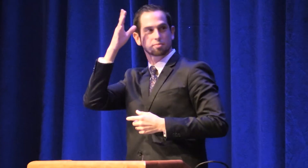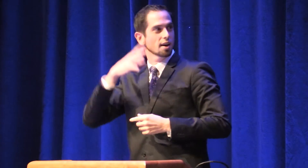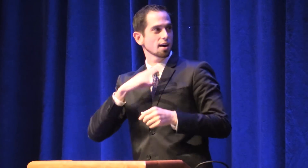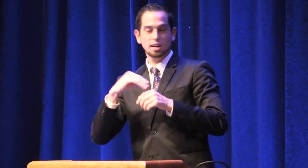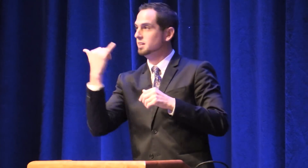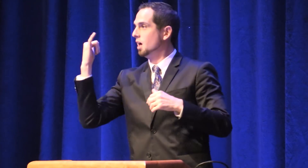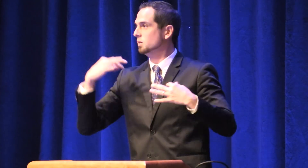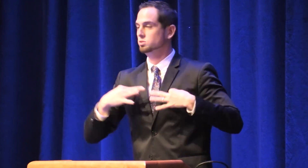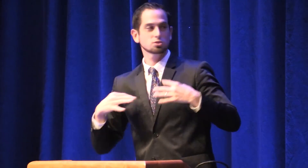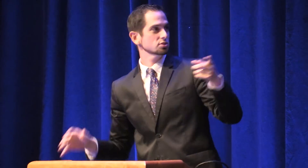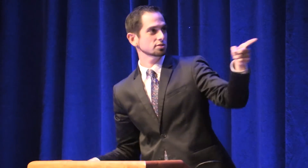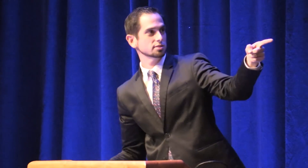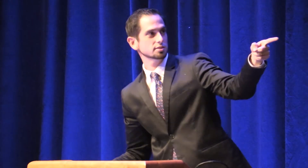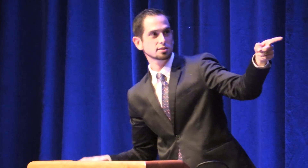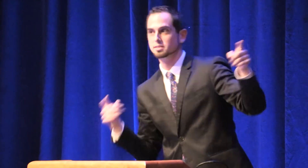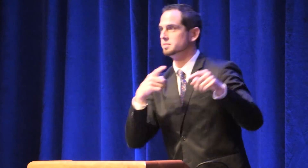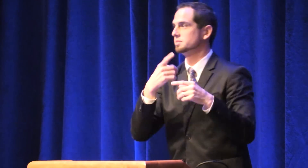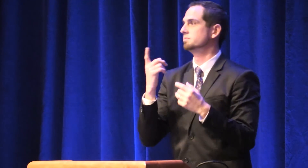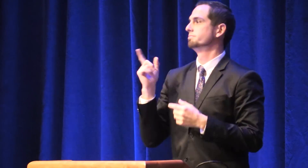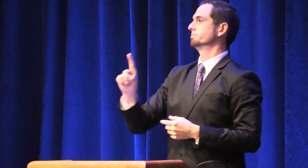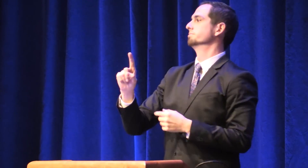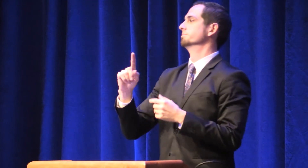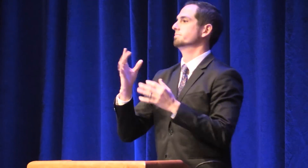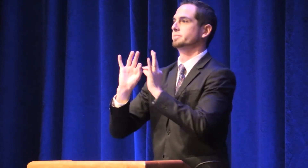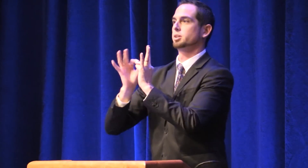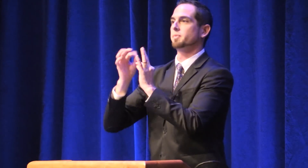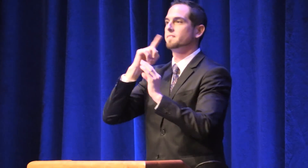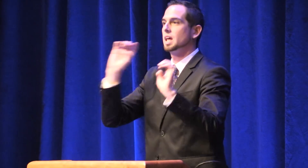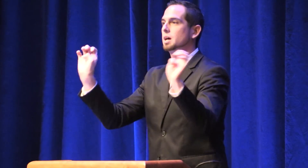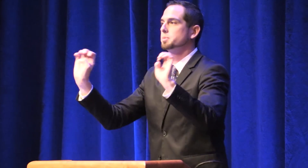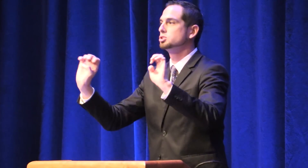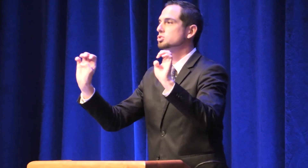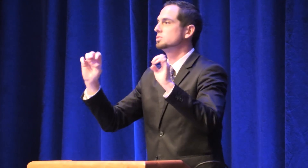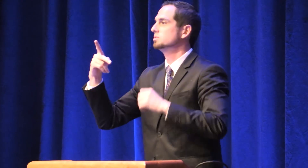then next up, we have a few more fake interpreter incidents. The first happened during